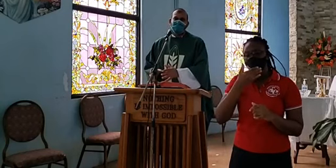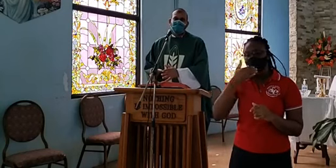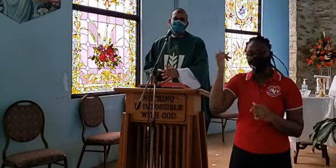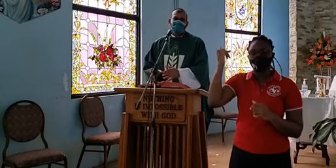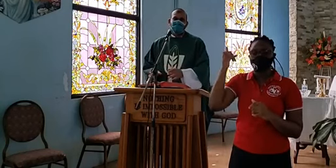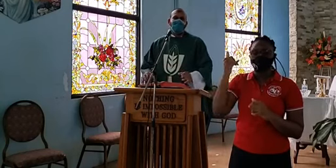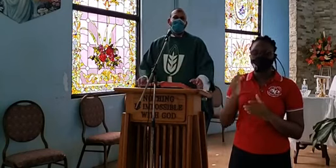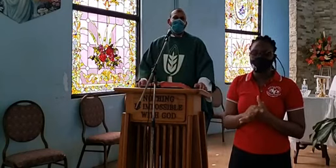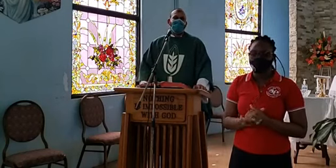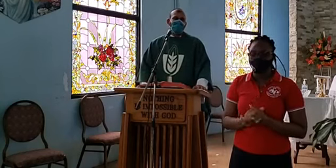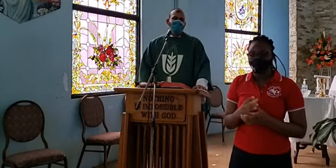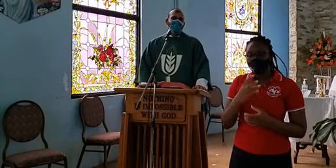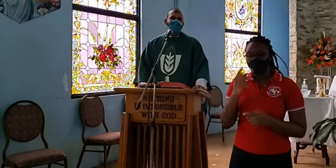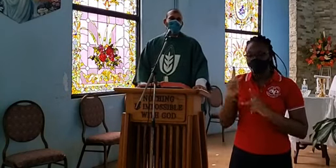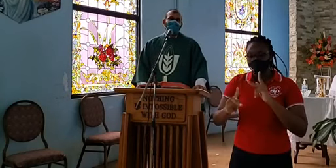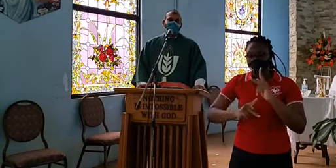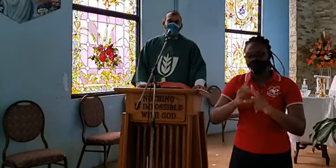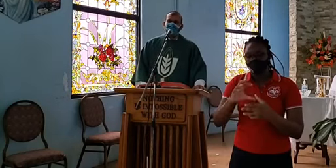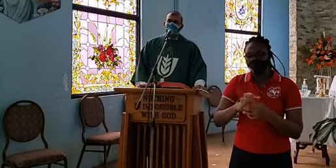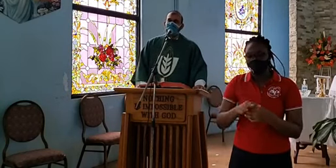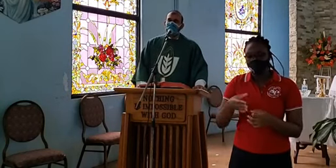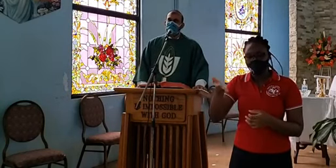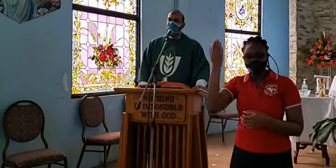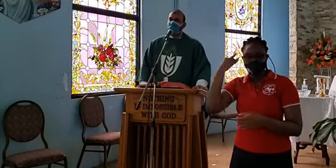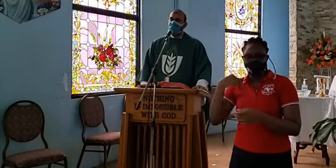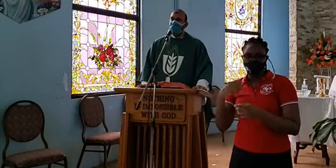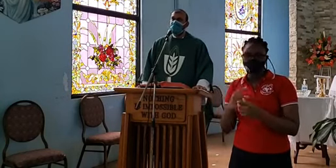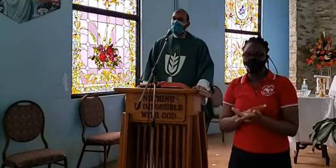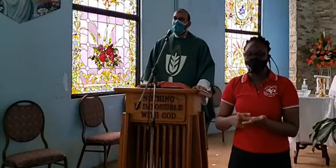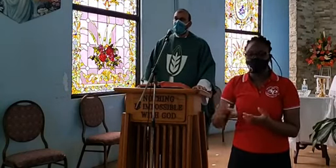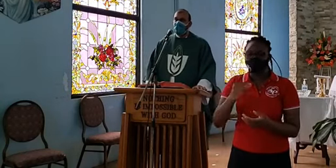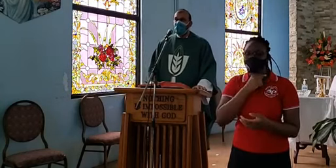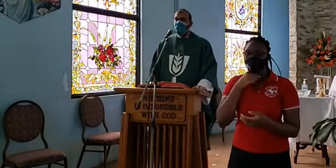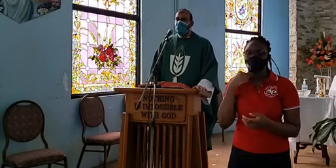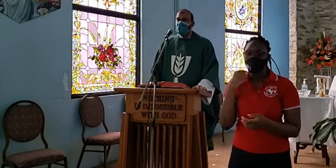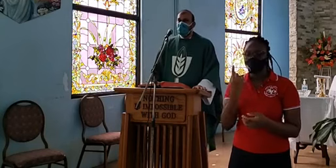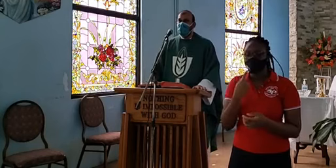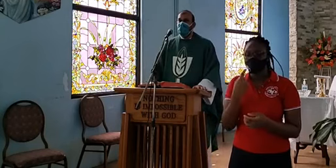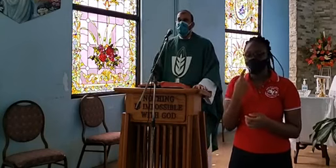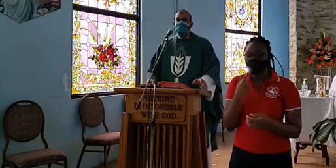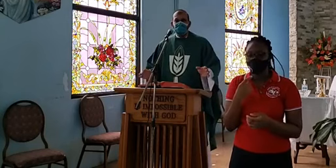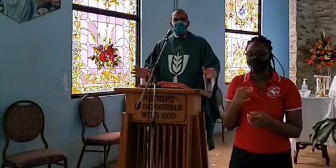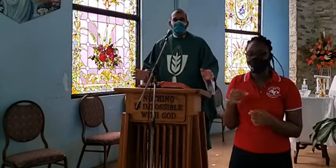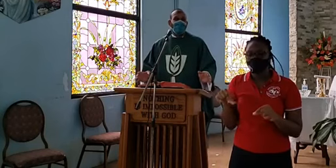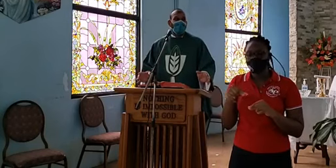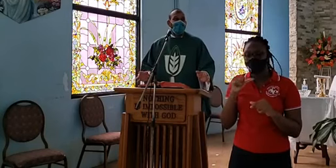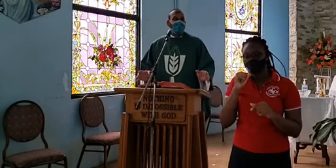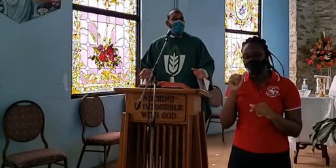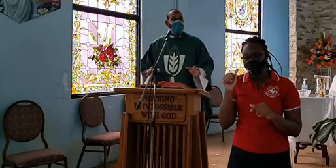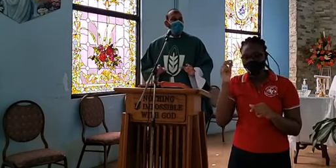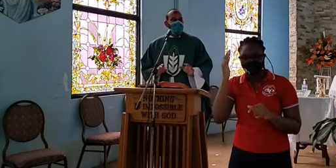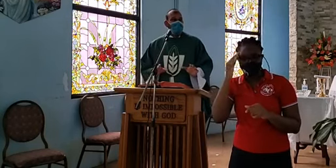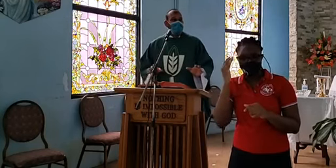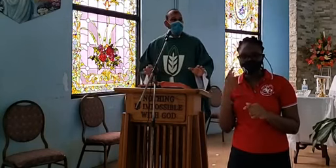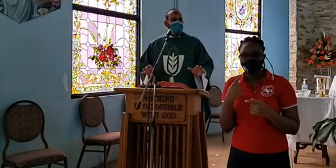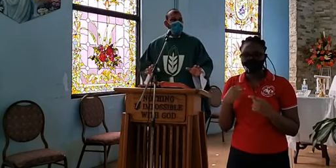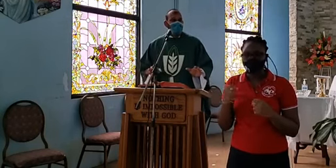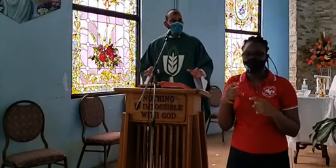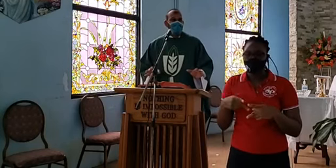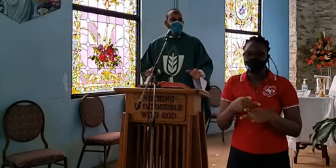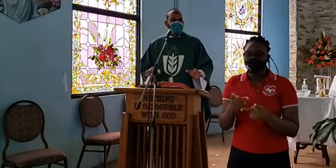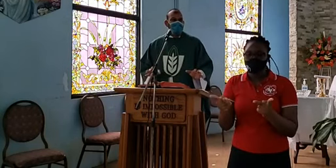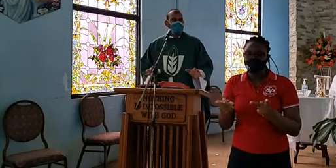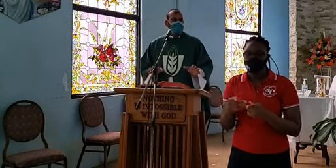better. And the people of last week's Gospel who didn't know, they placed